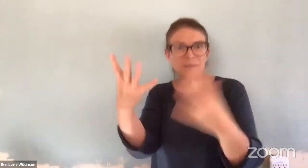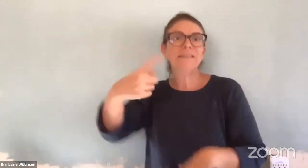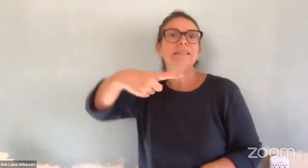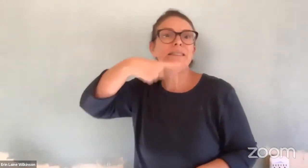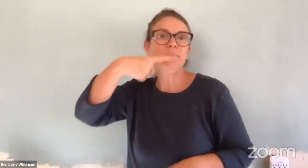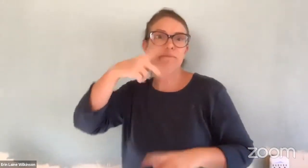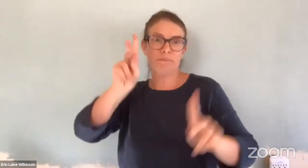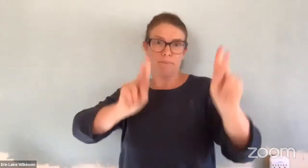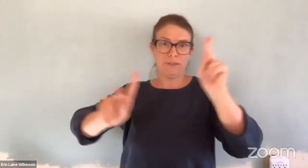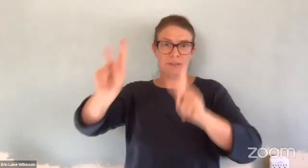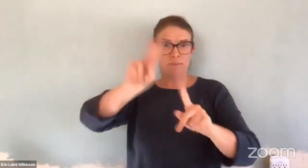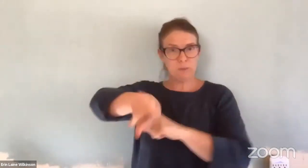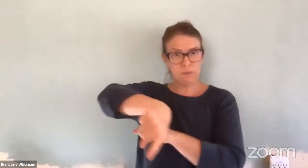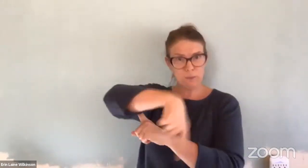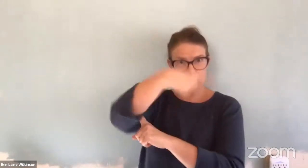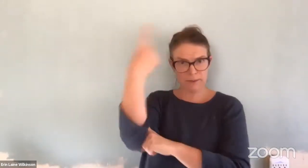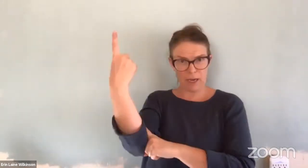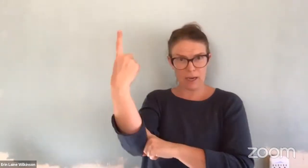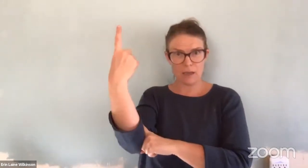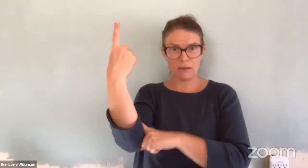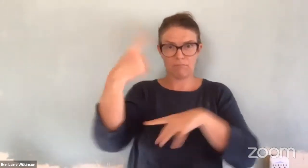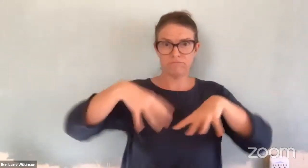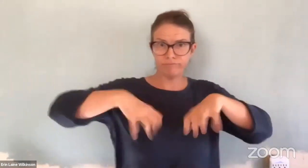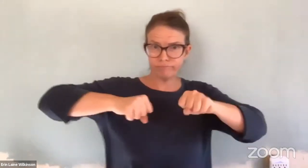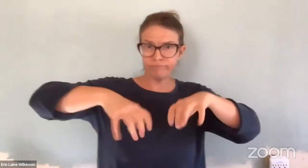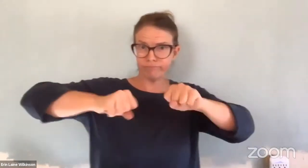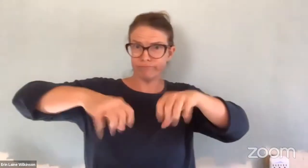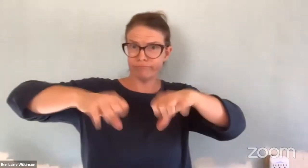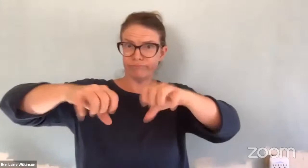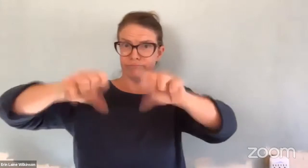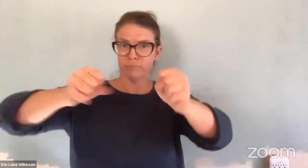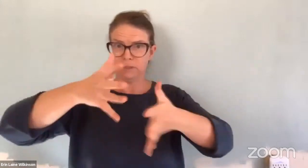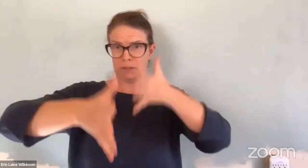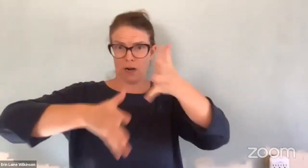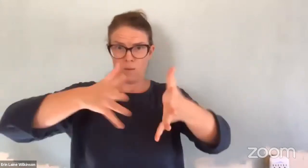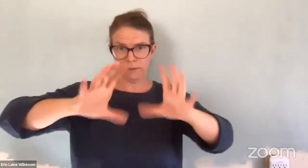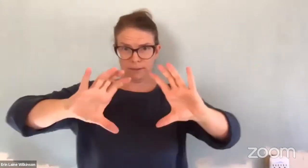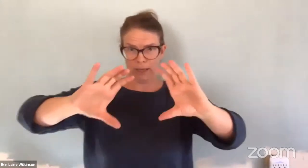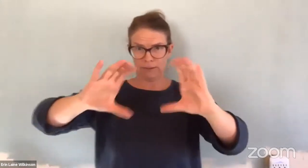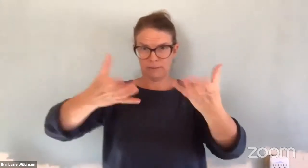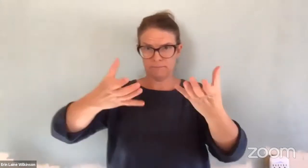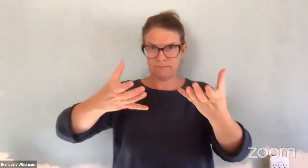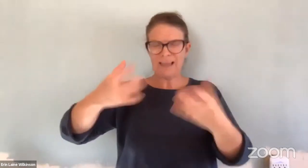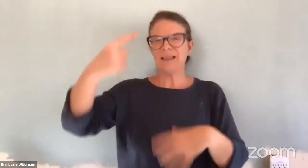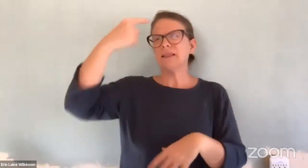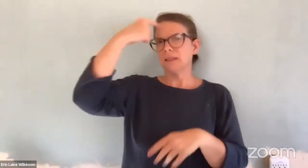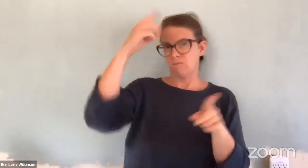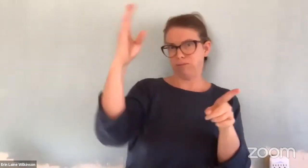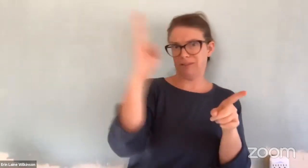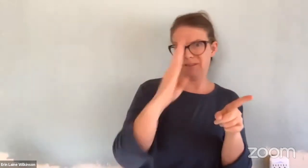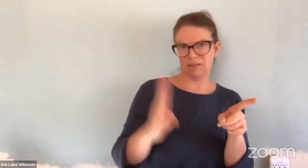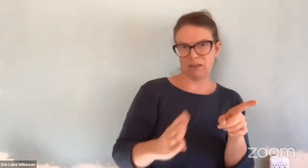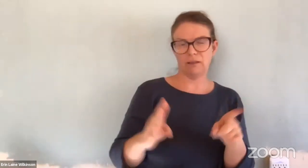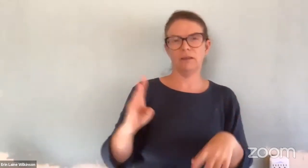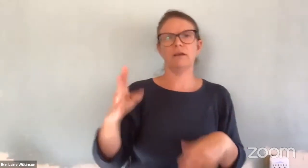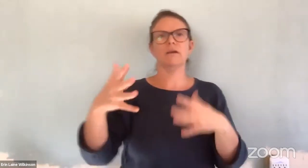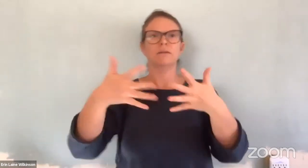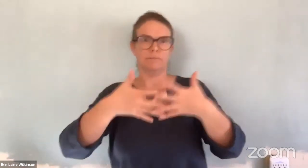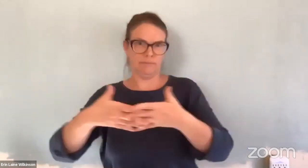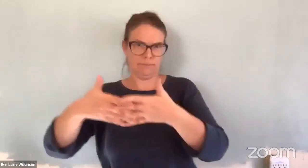important point, which is that there are many hearing people today who, of course, are taking sign language